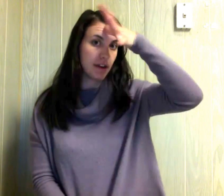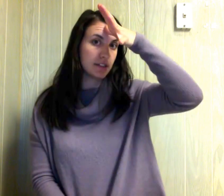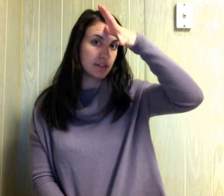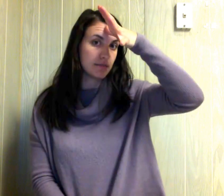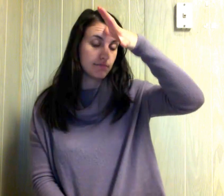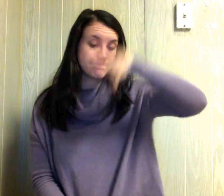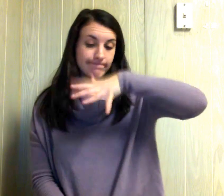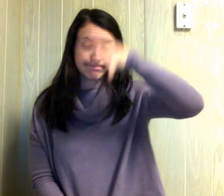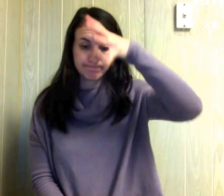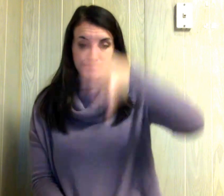parents.